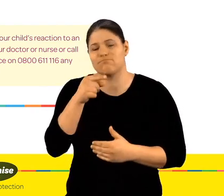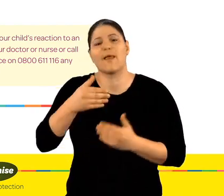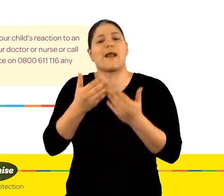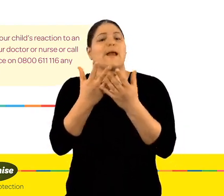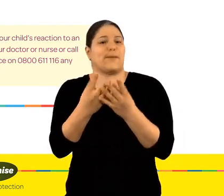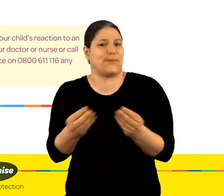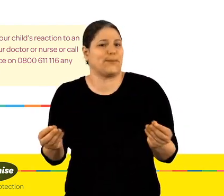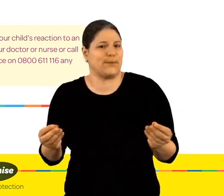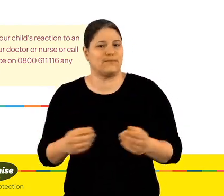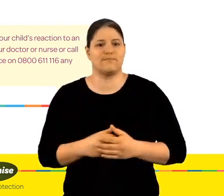for up to 2 days.